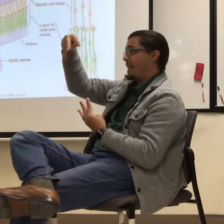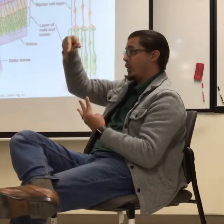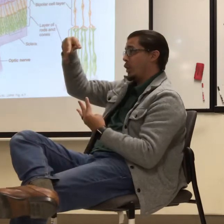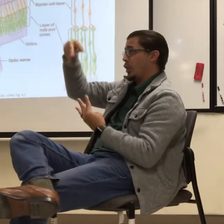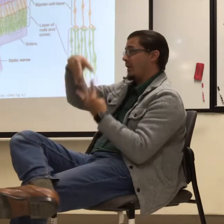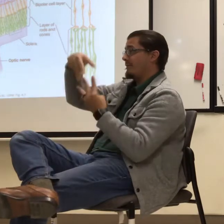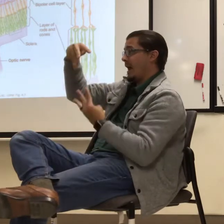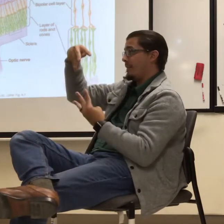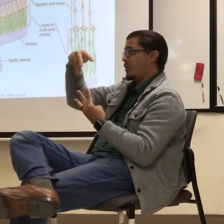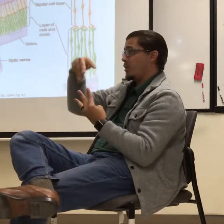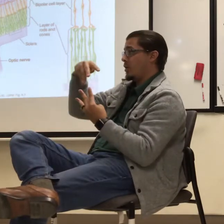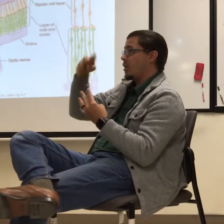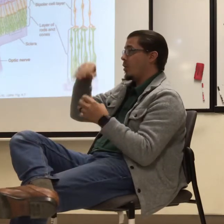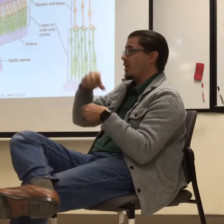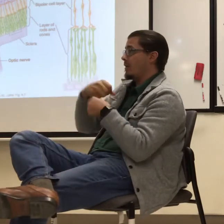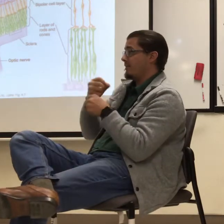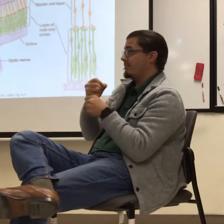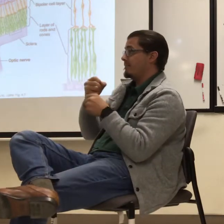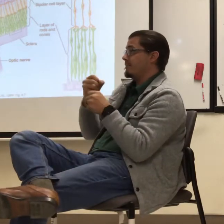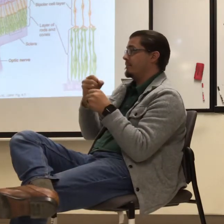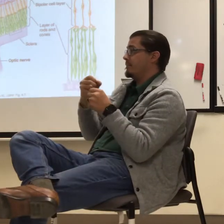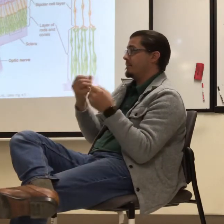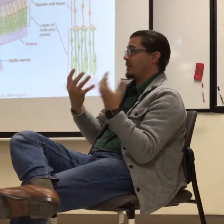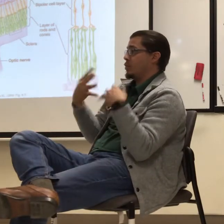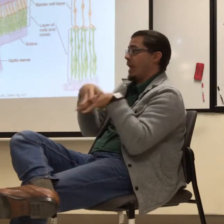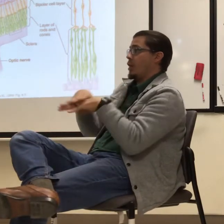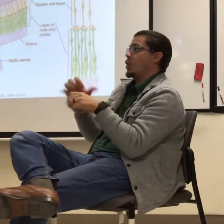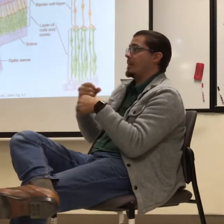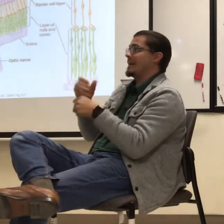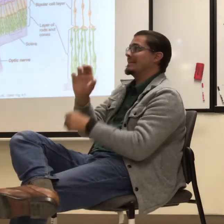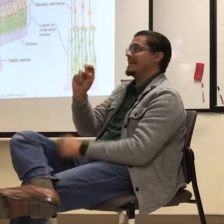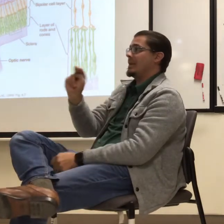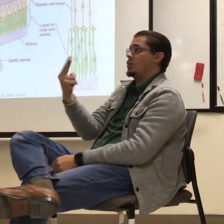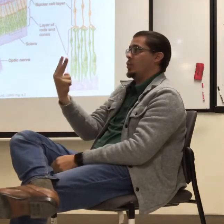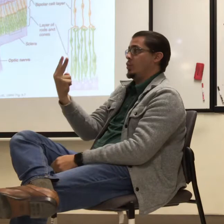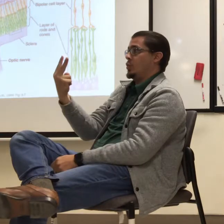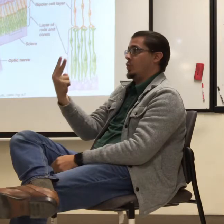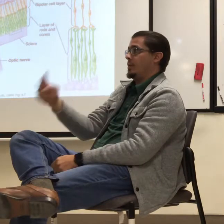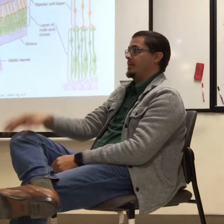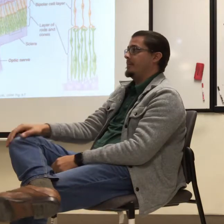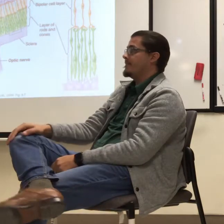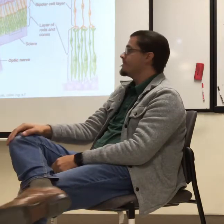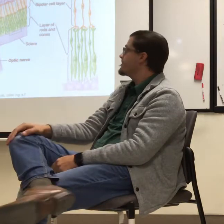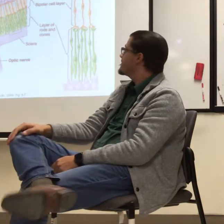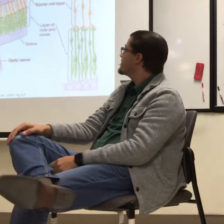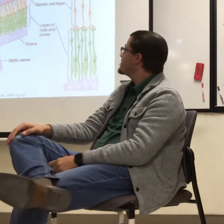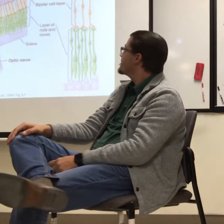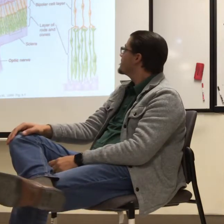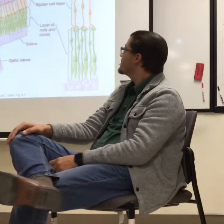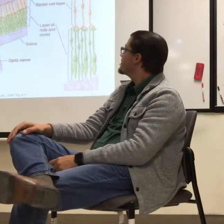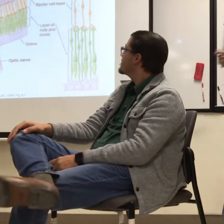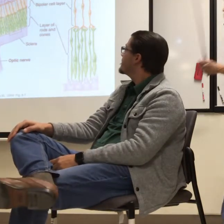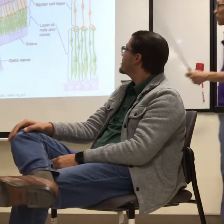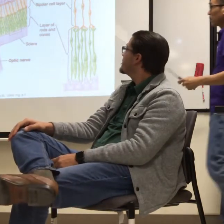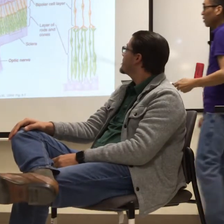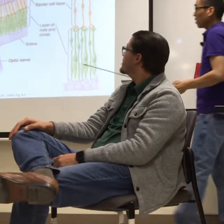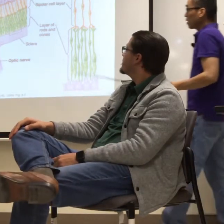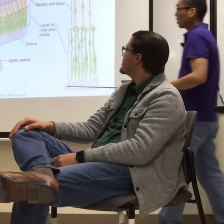cell, they actually form cranial nerve 2. I tried to draw it before. On this picture here.